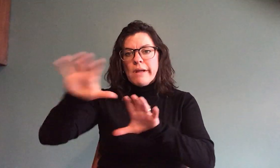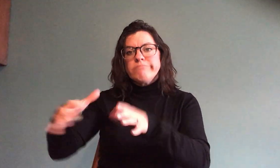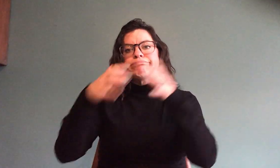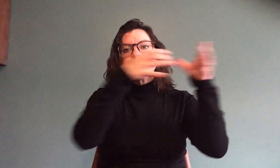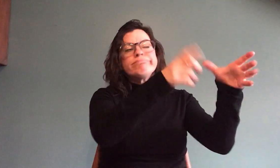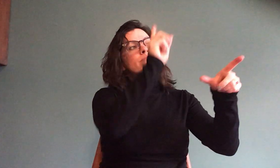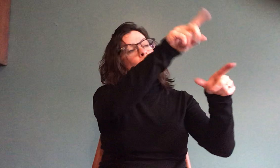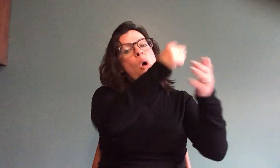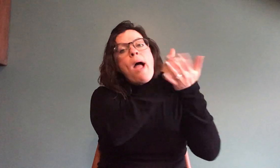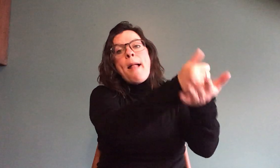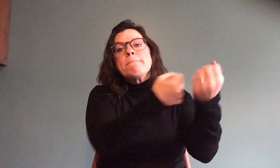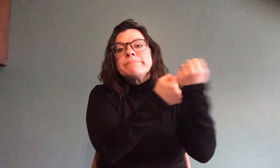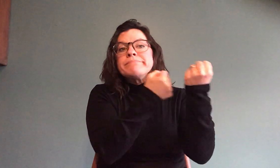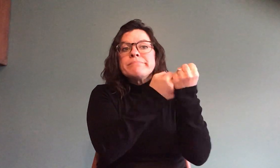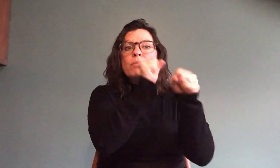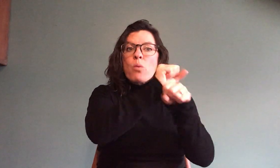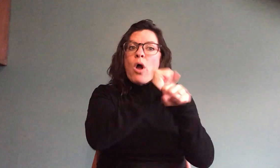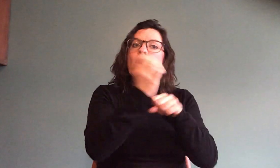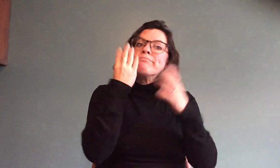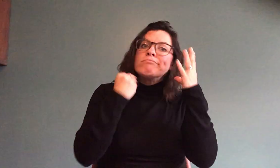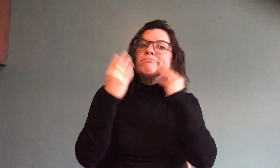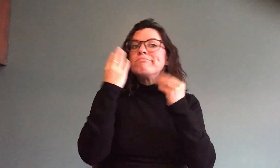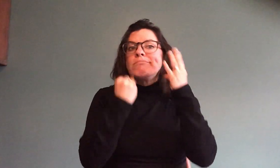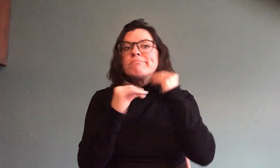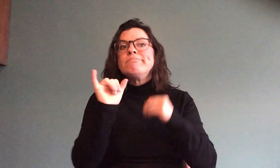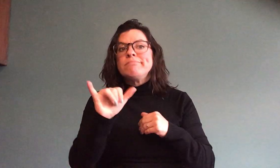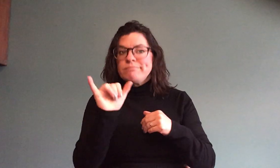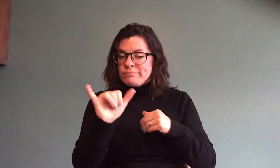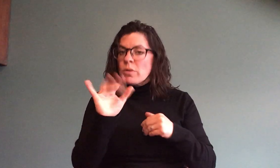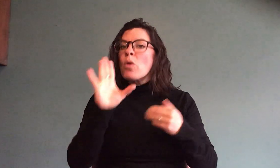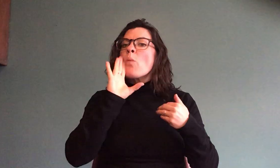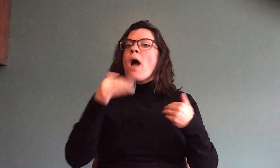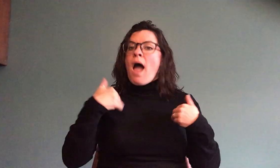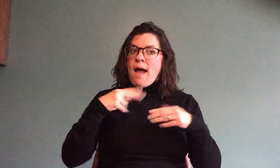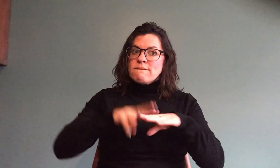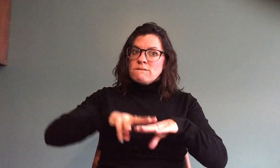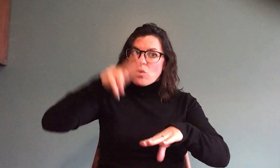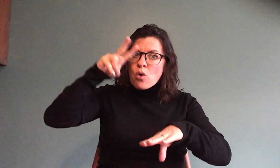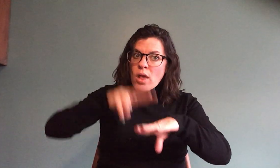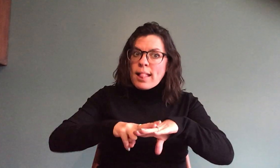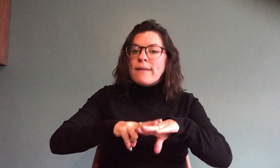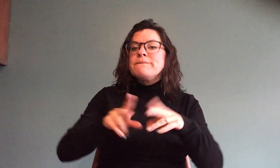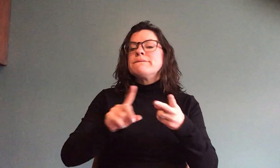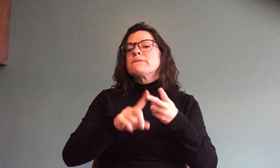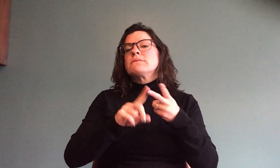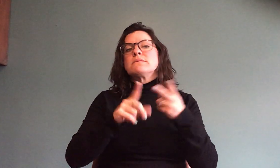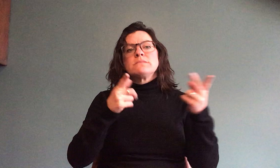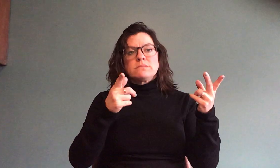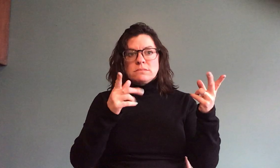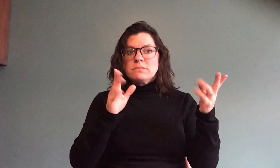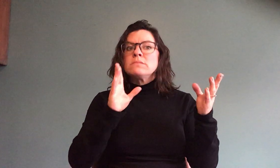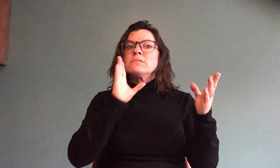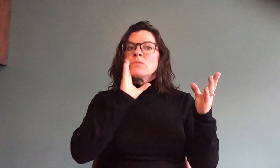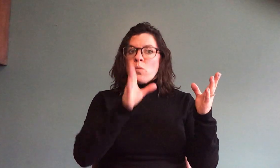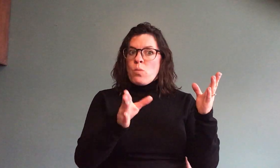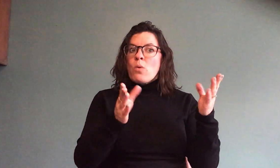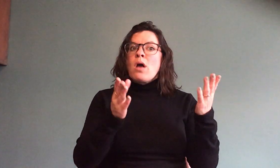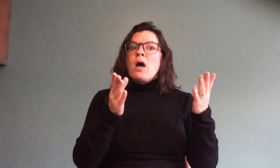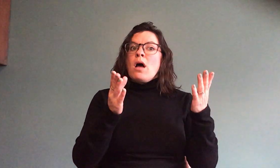one is struck. So whoever qualifies to go across on that project, if we ever get